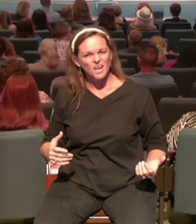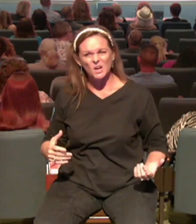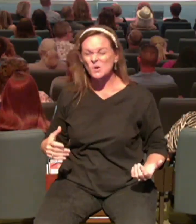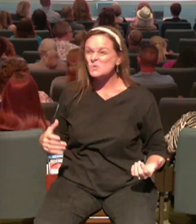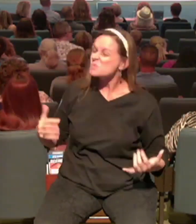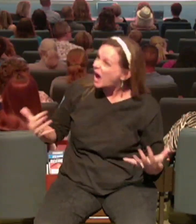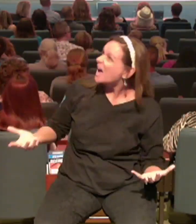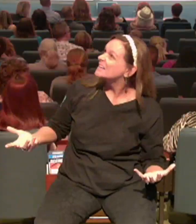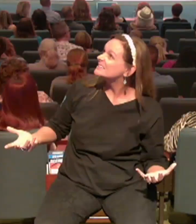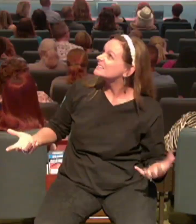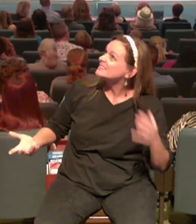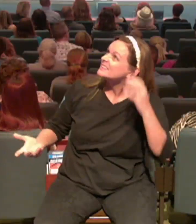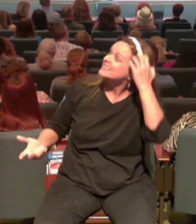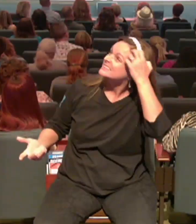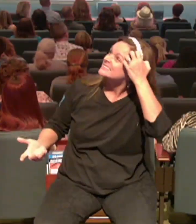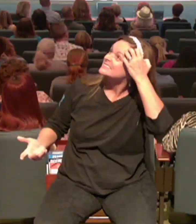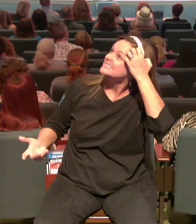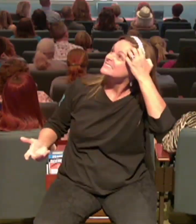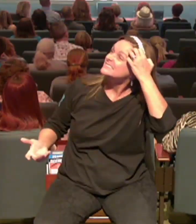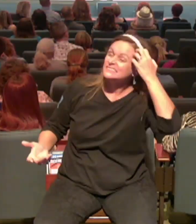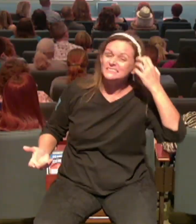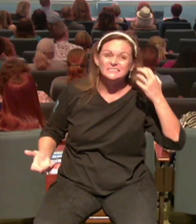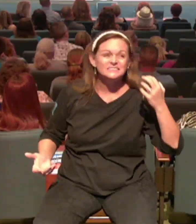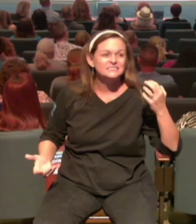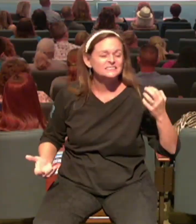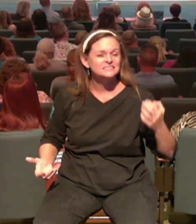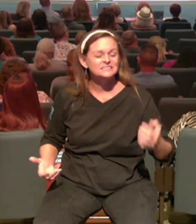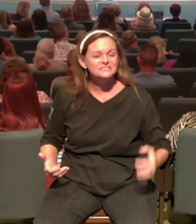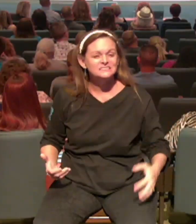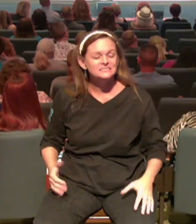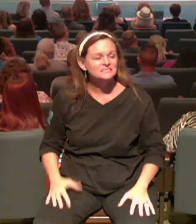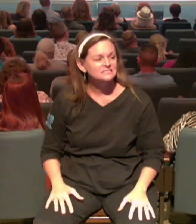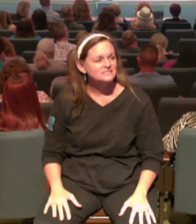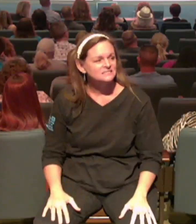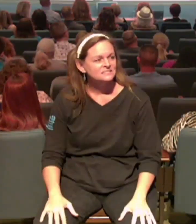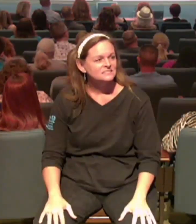heavy stuff right there, guys. And